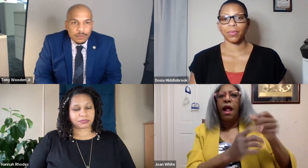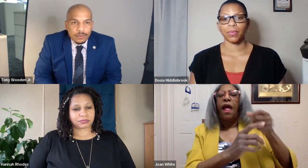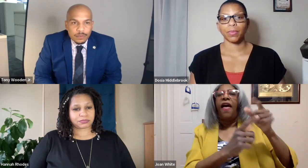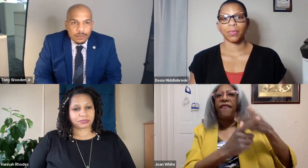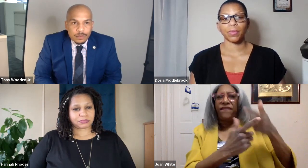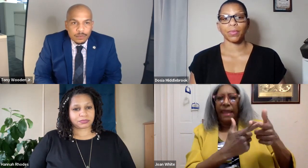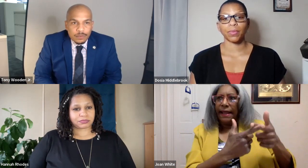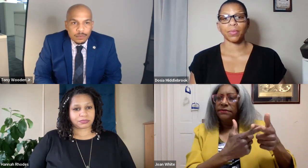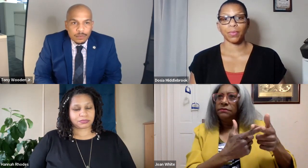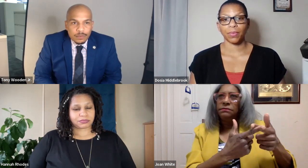other families.